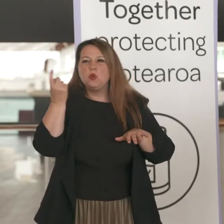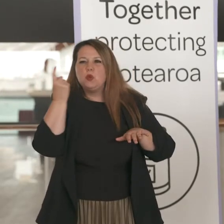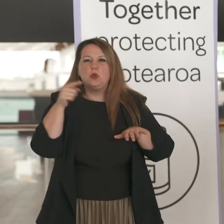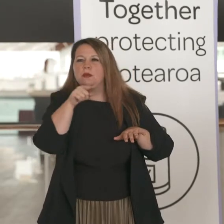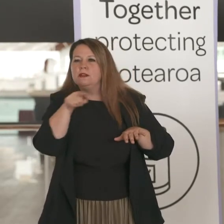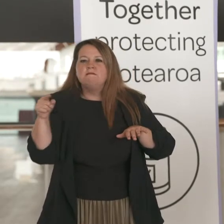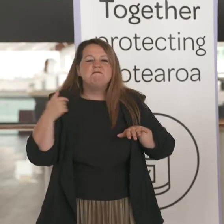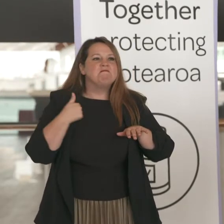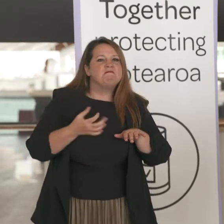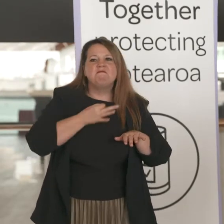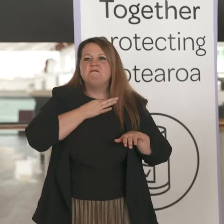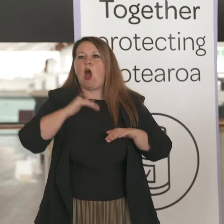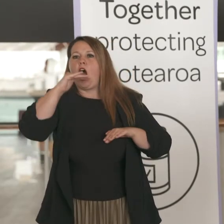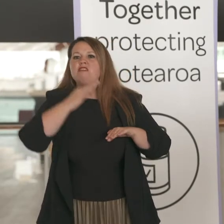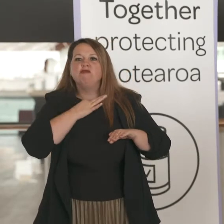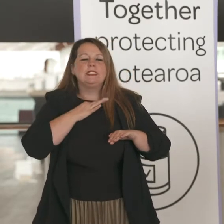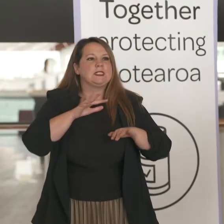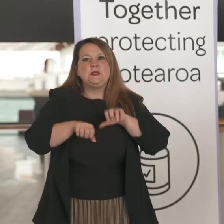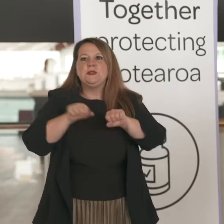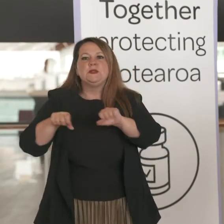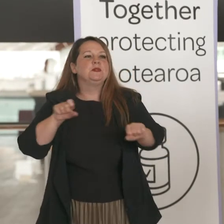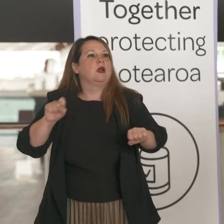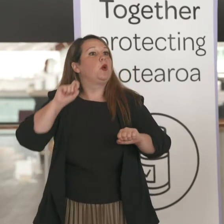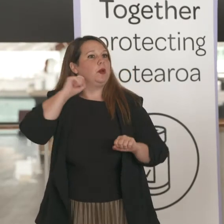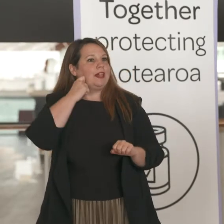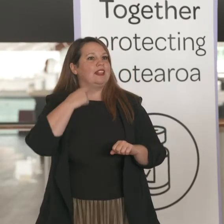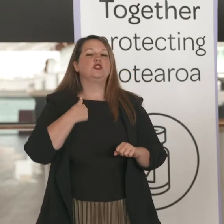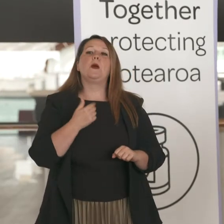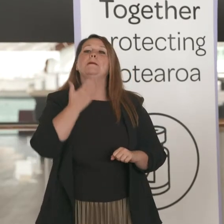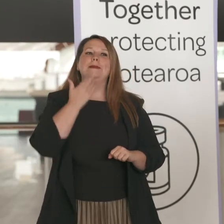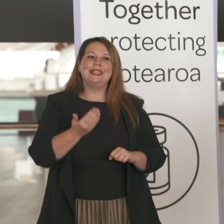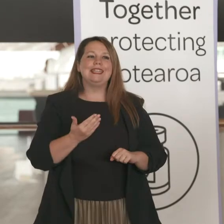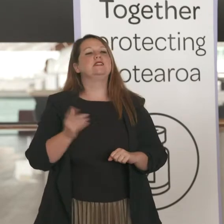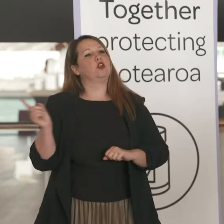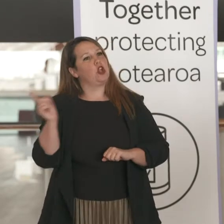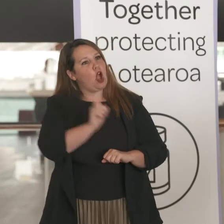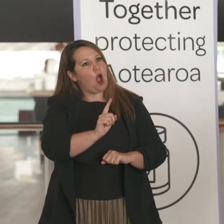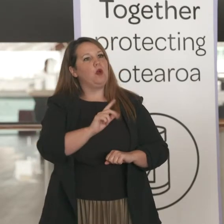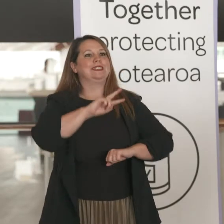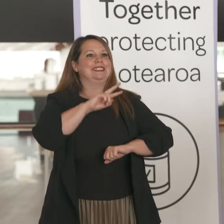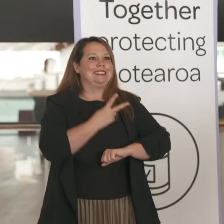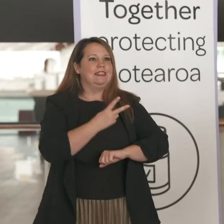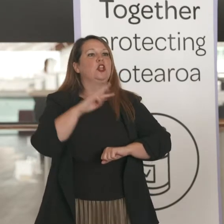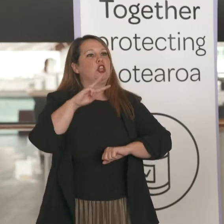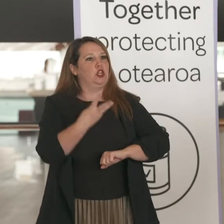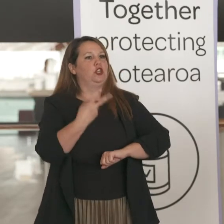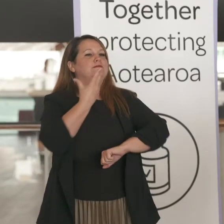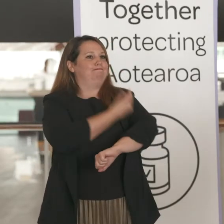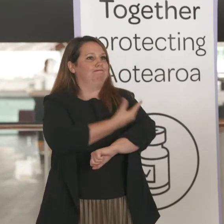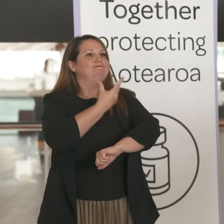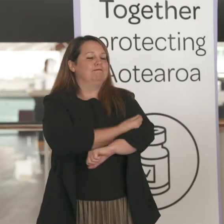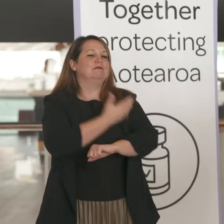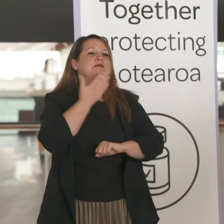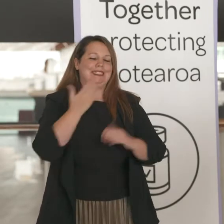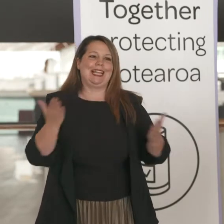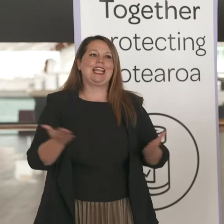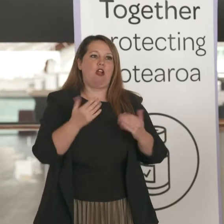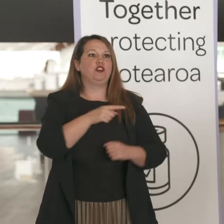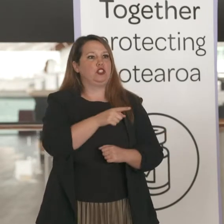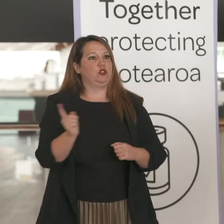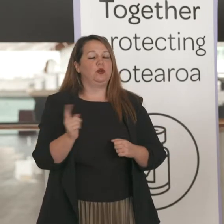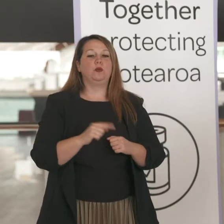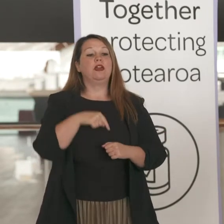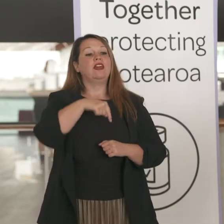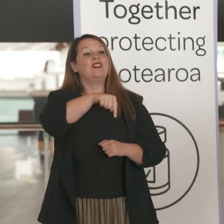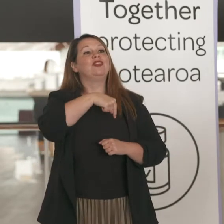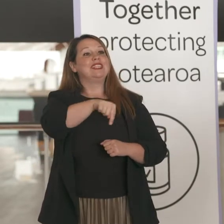second dose, and I encourage your whānau to do the same. There are many ways you can do this over the coming weekend. You